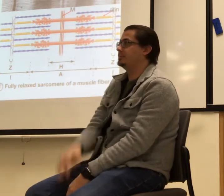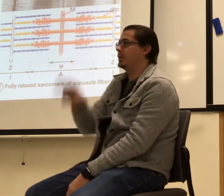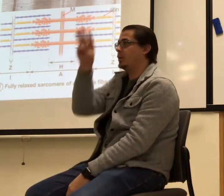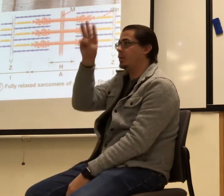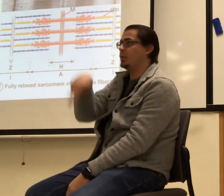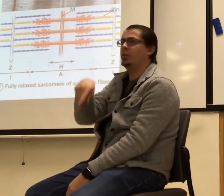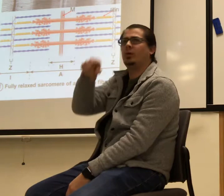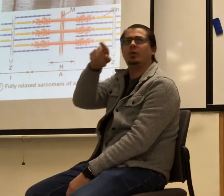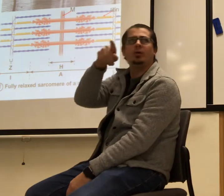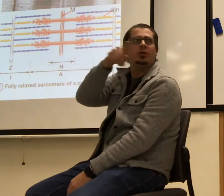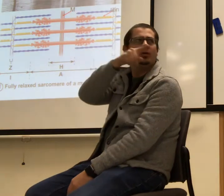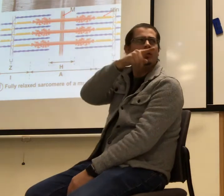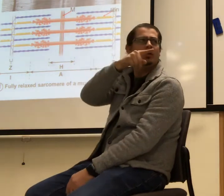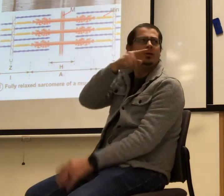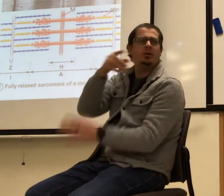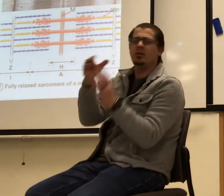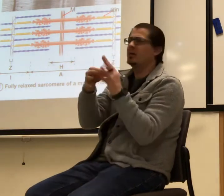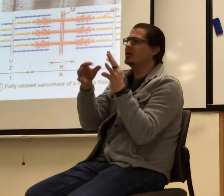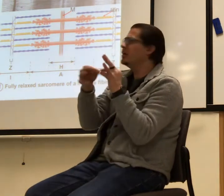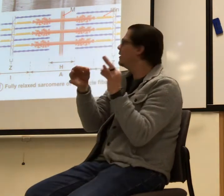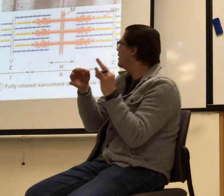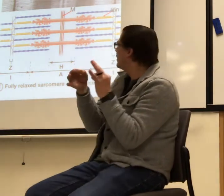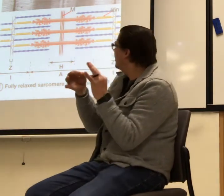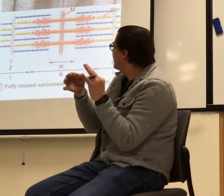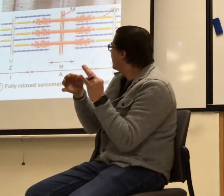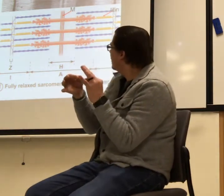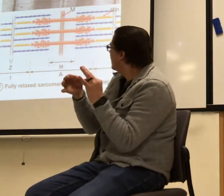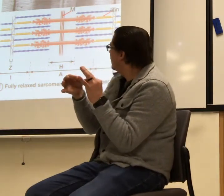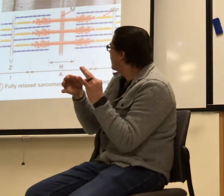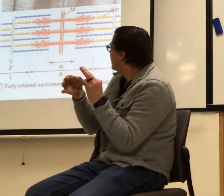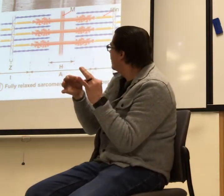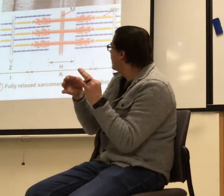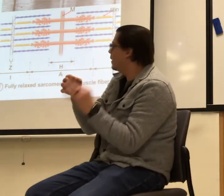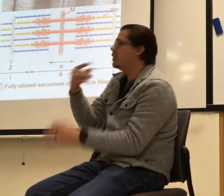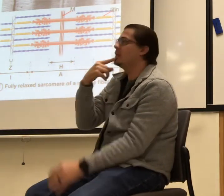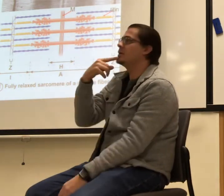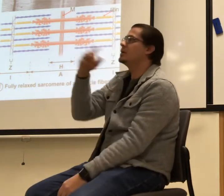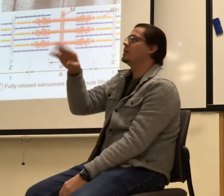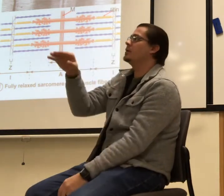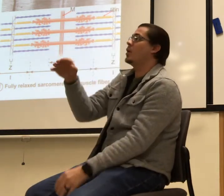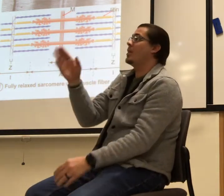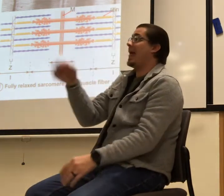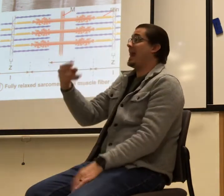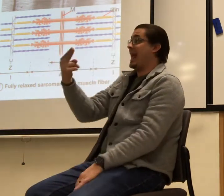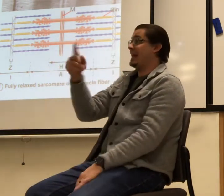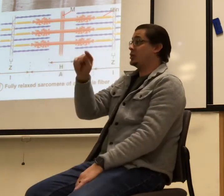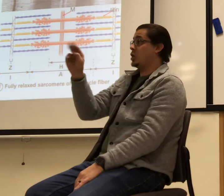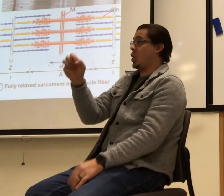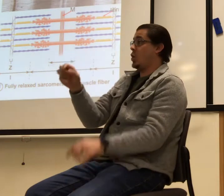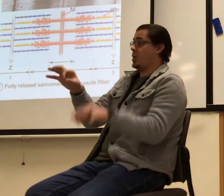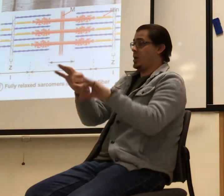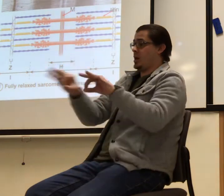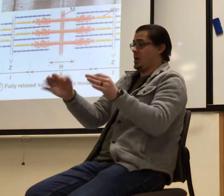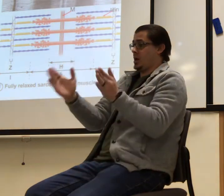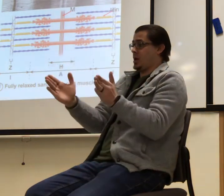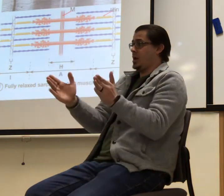Yeah. Did you mention what bisects meant? Just cuts it right in half. Okay.